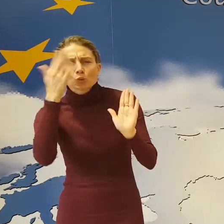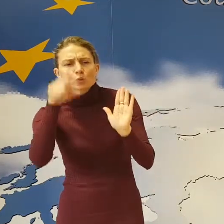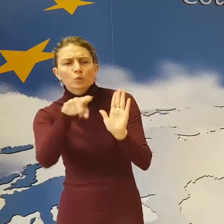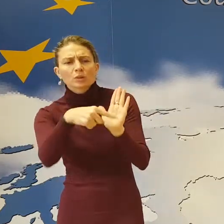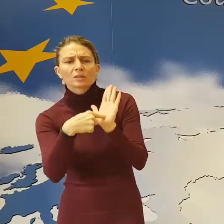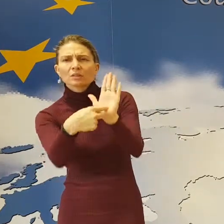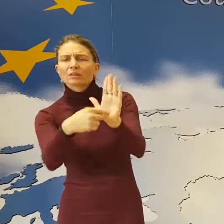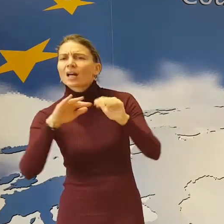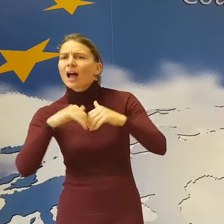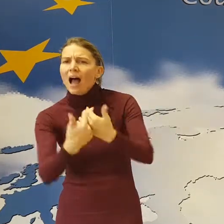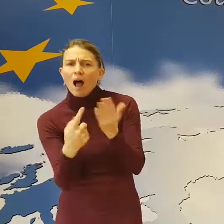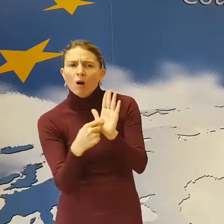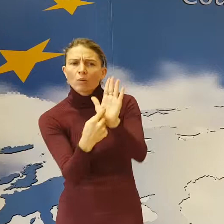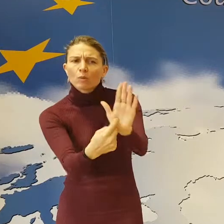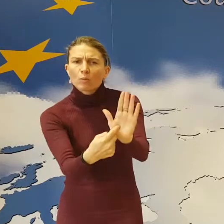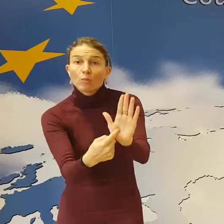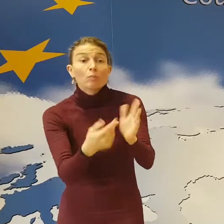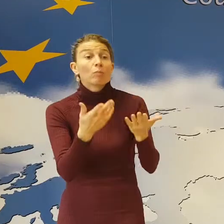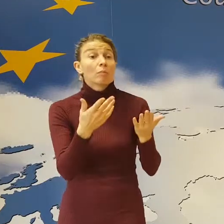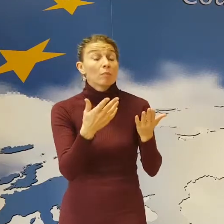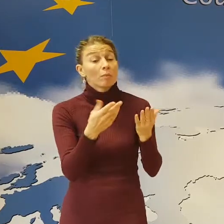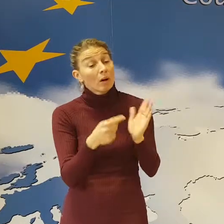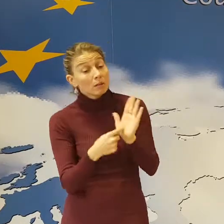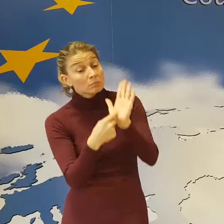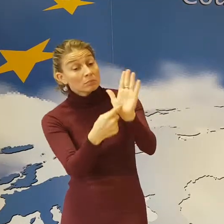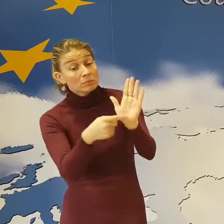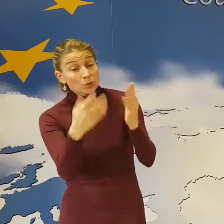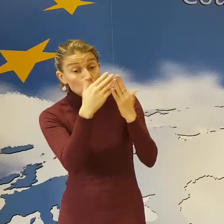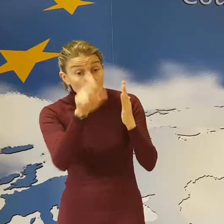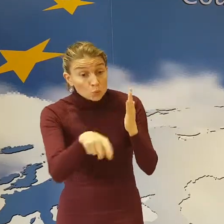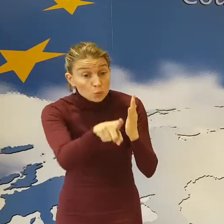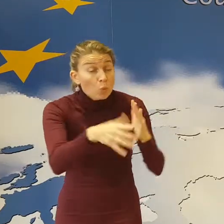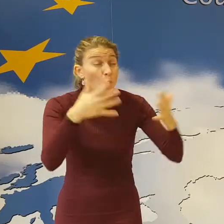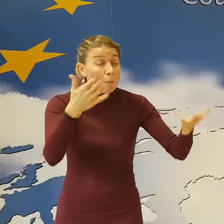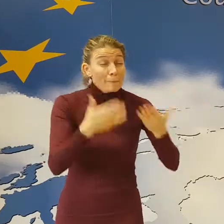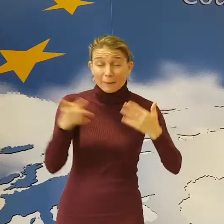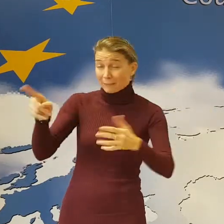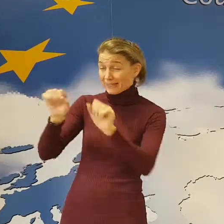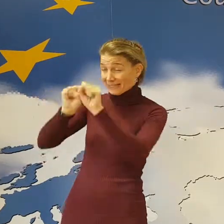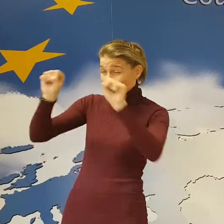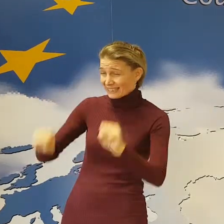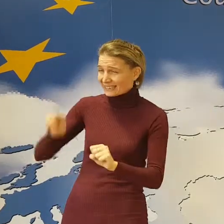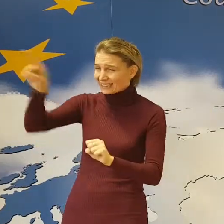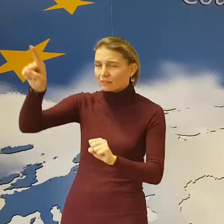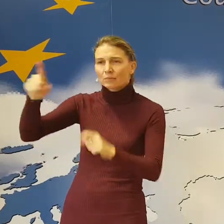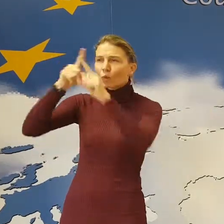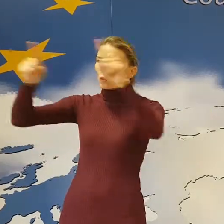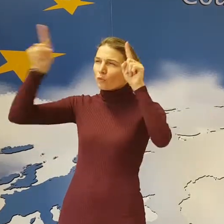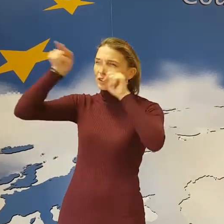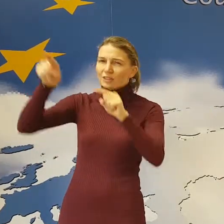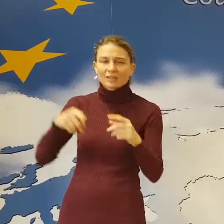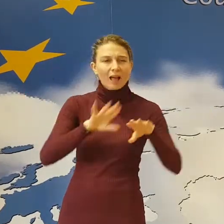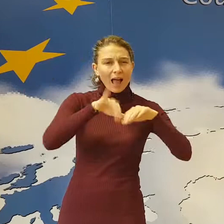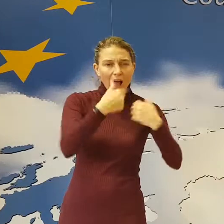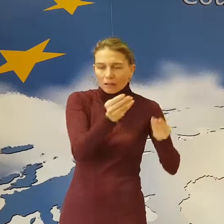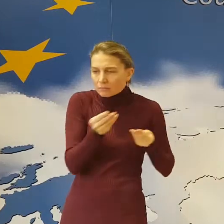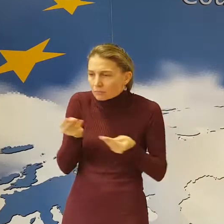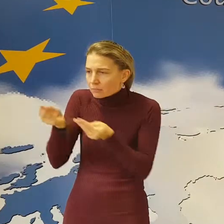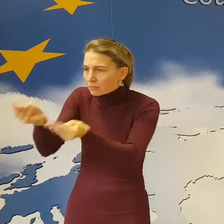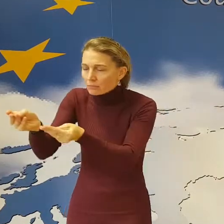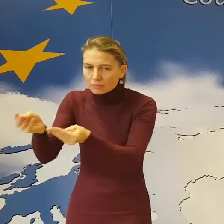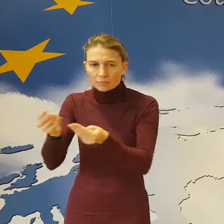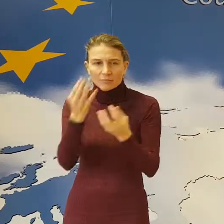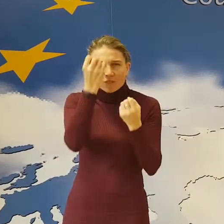it into a system at your university, and how those scores are being interpreted. So what does it mean actually? Does it have